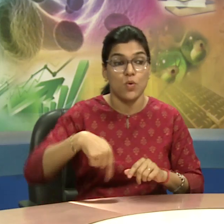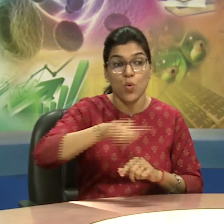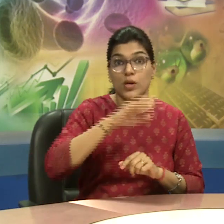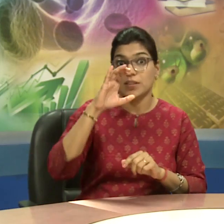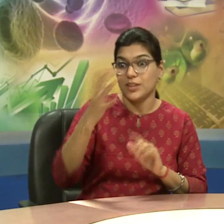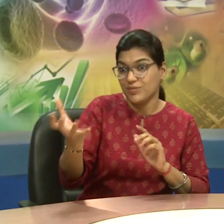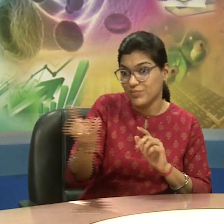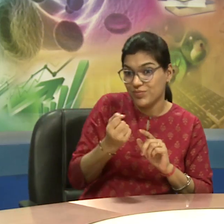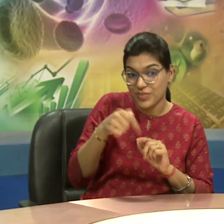in the